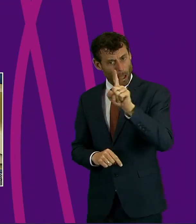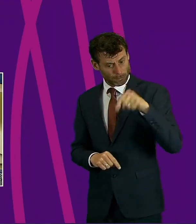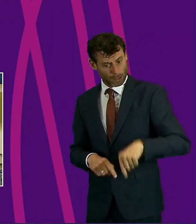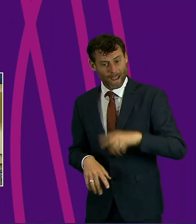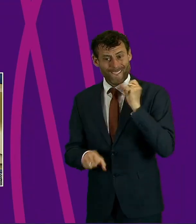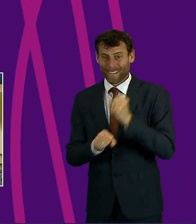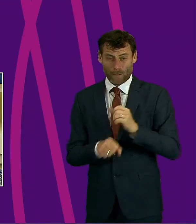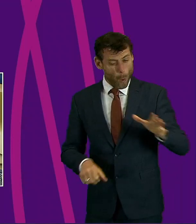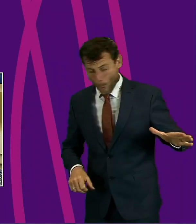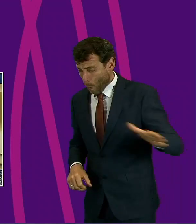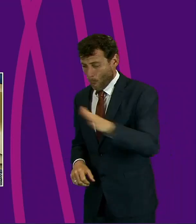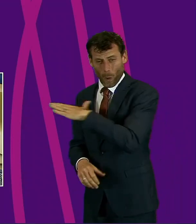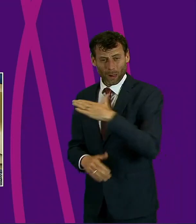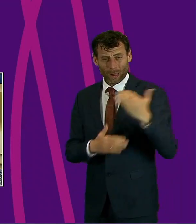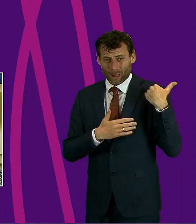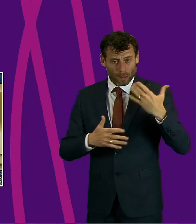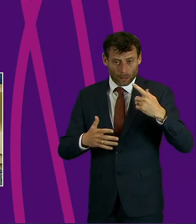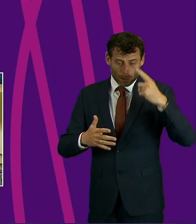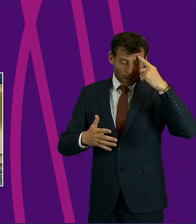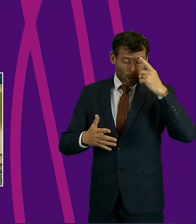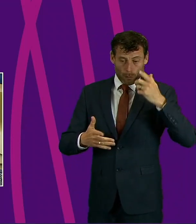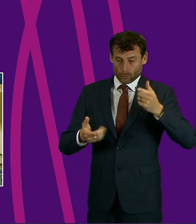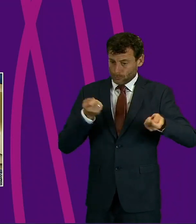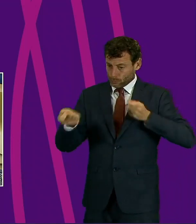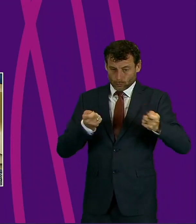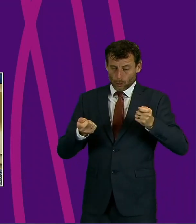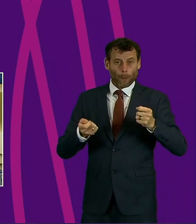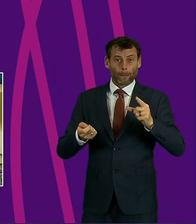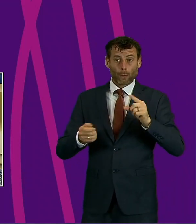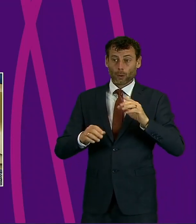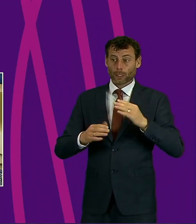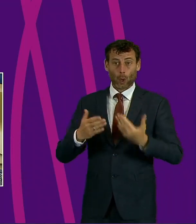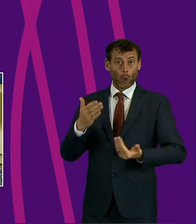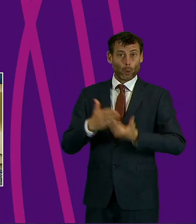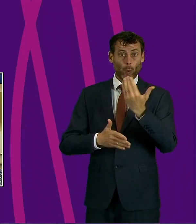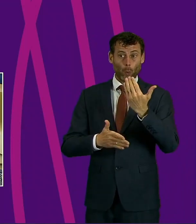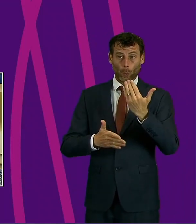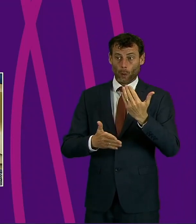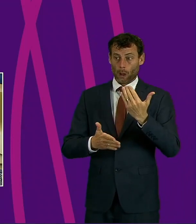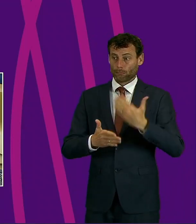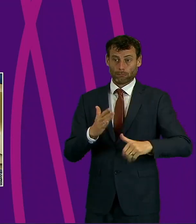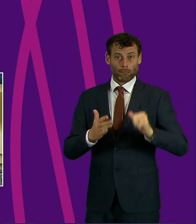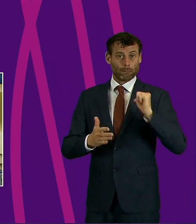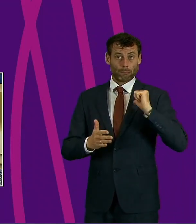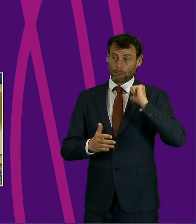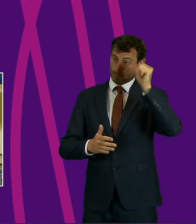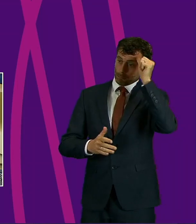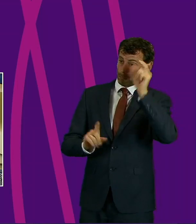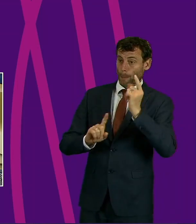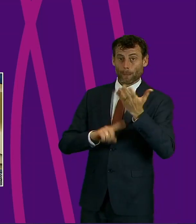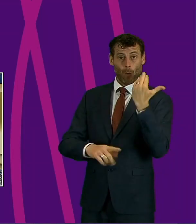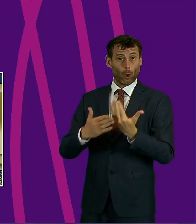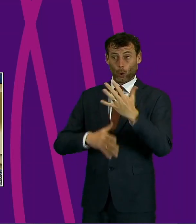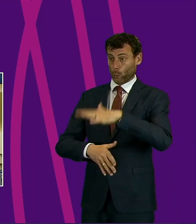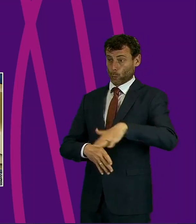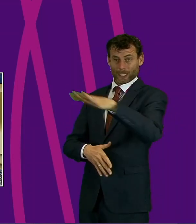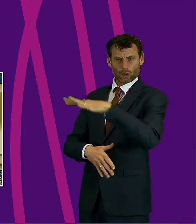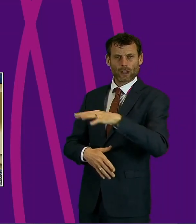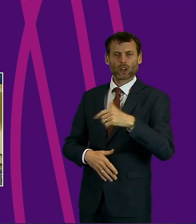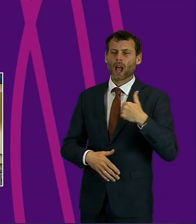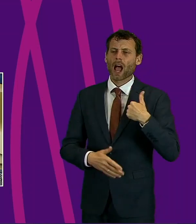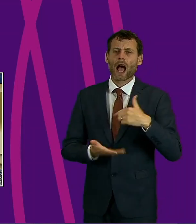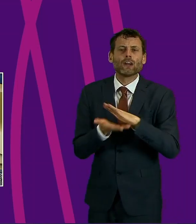working incredibly hard, dealing with an unprecedented and very difficult situation, and I simply ask, not for members to accept that